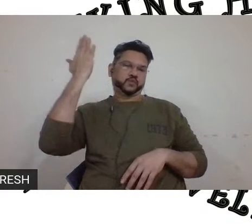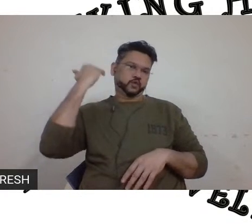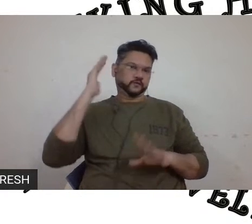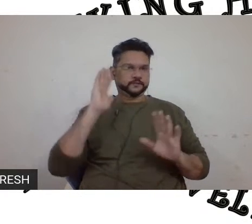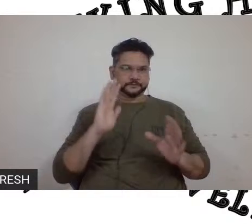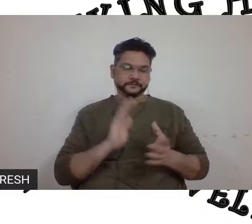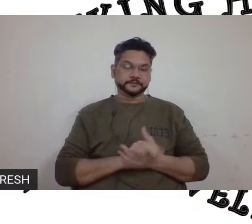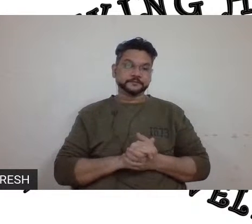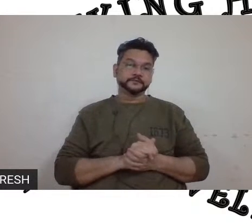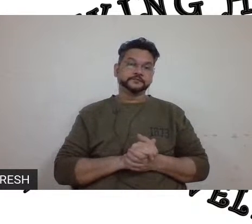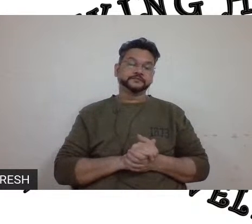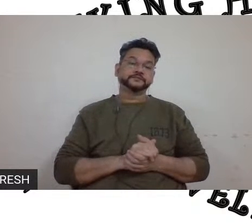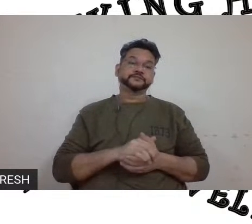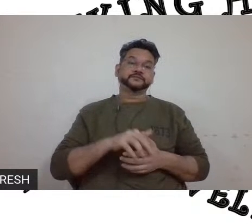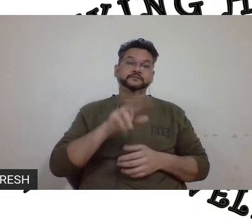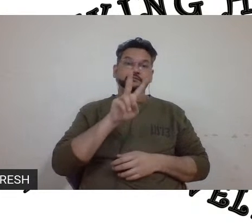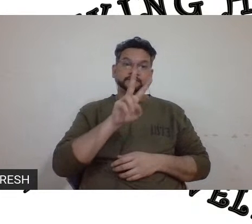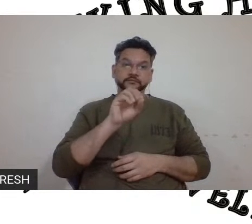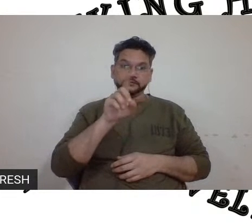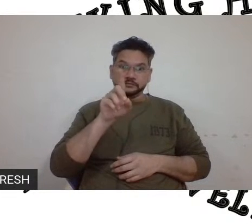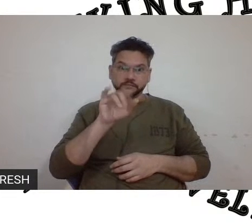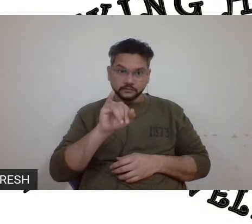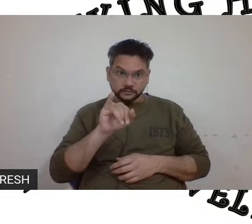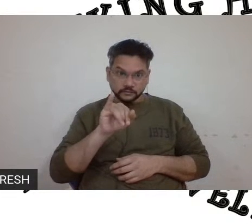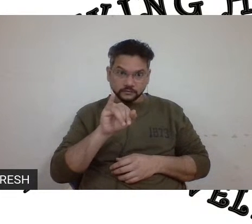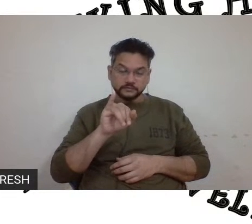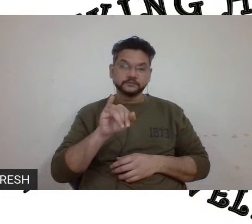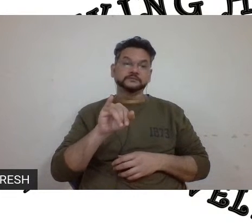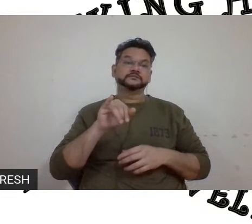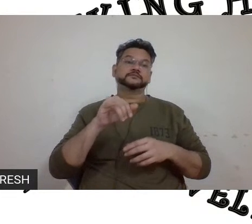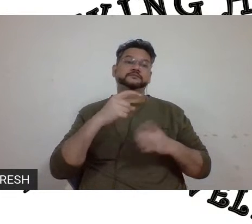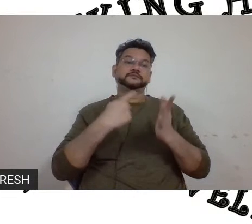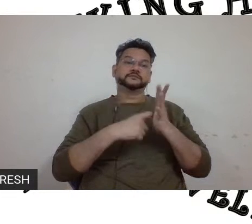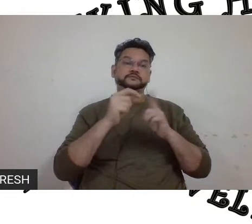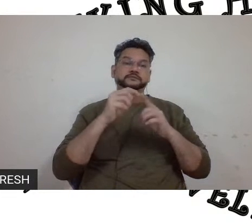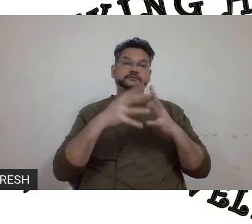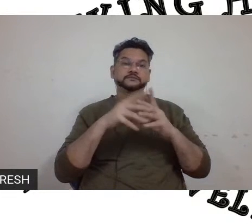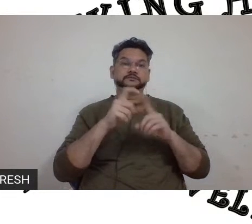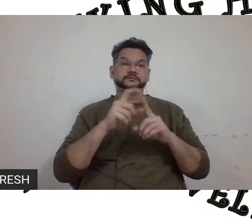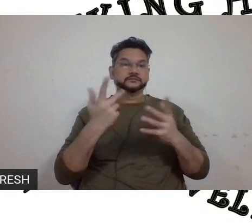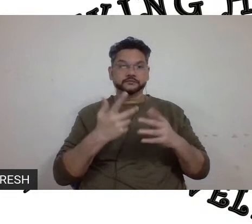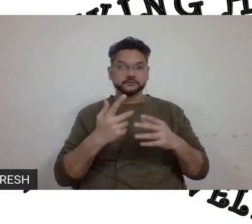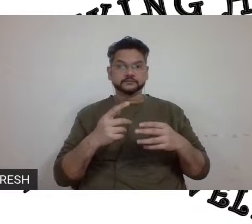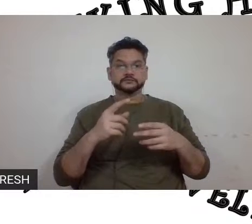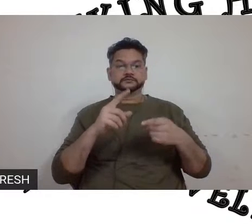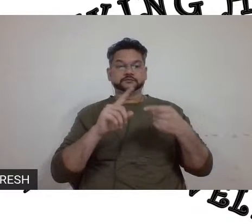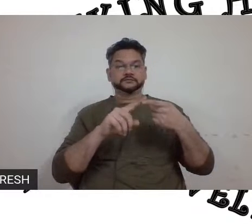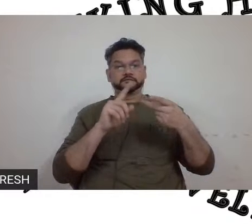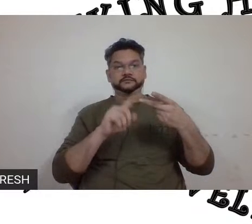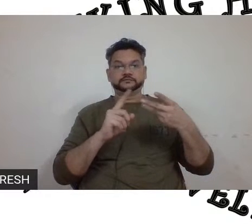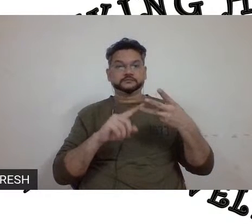2016, we have got 1% of the reservation, that is for the person with